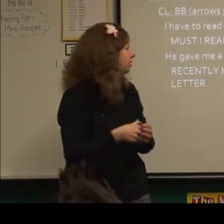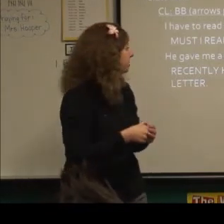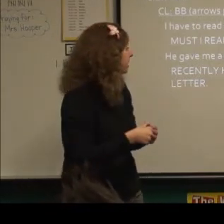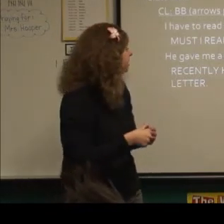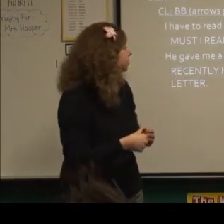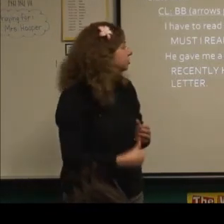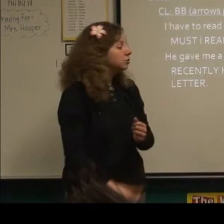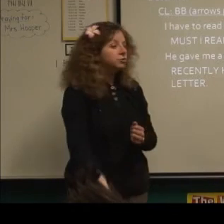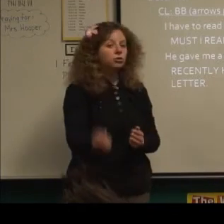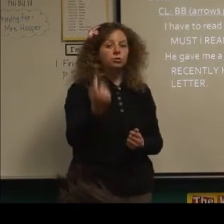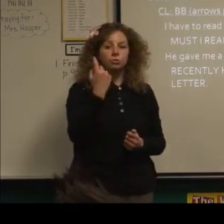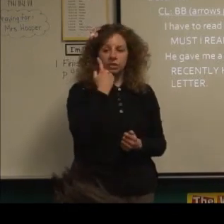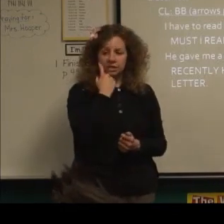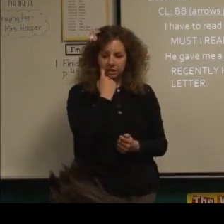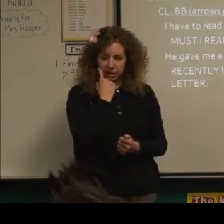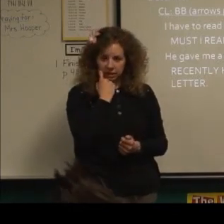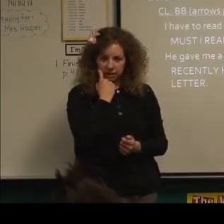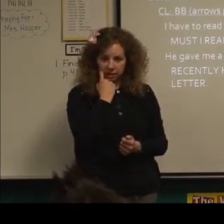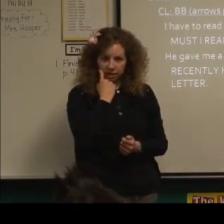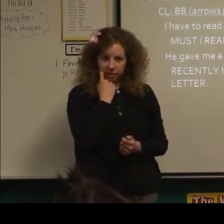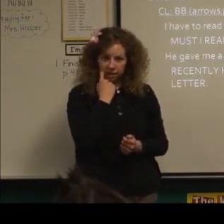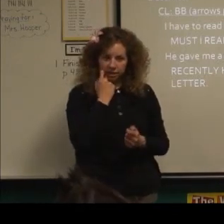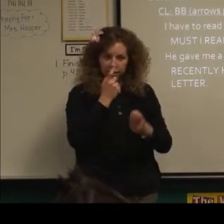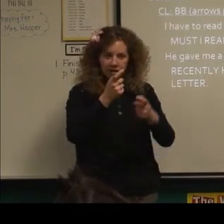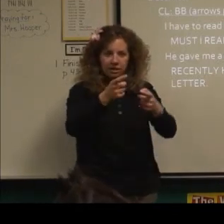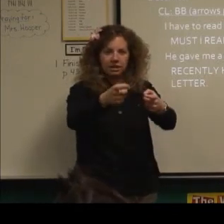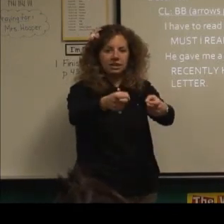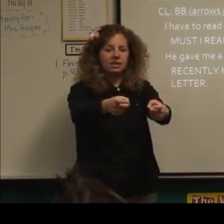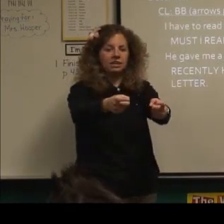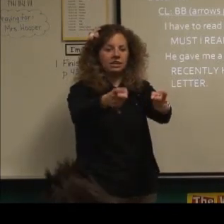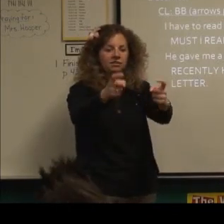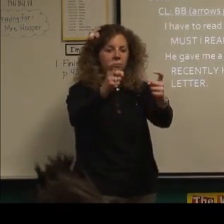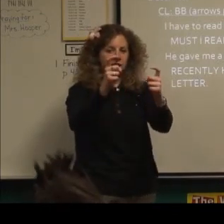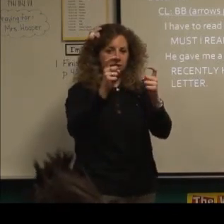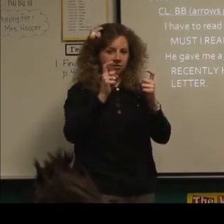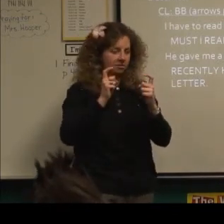Okay, so try that one again. So recently, he give me